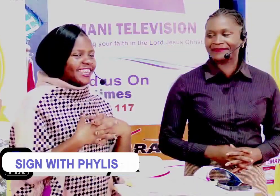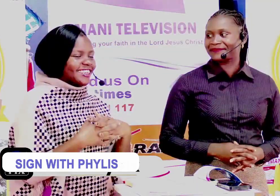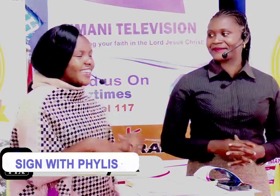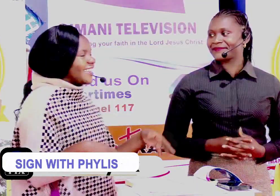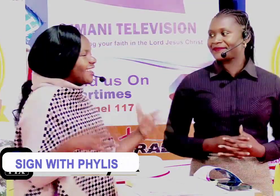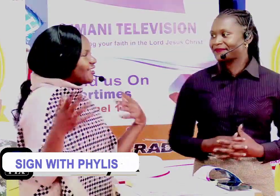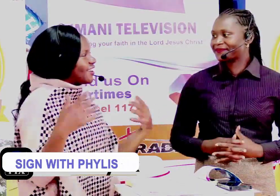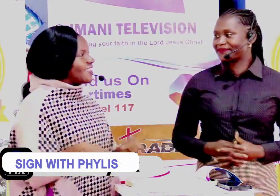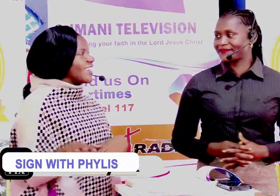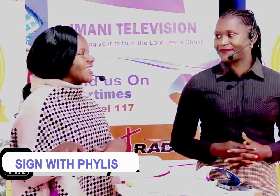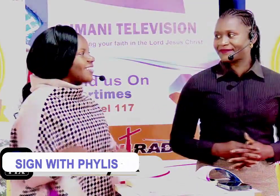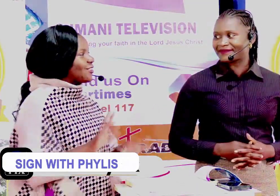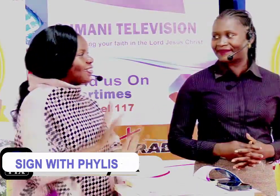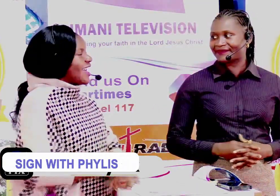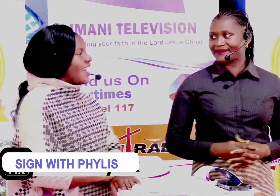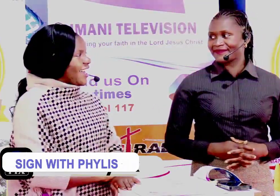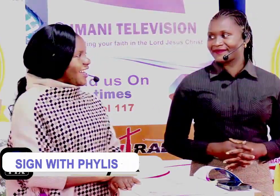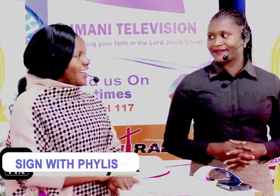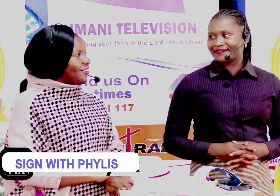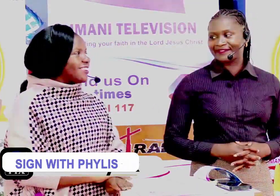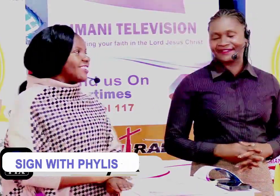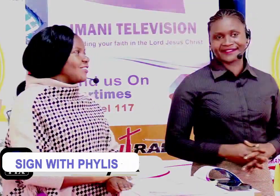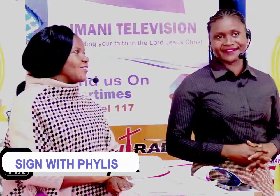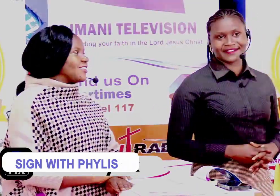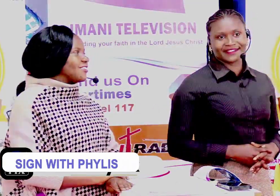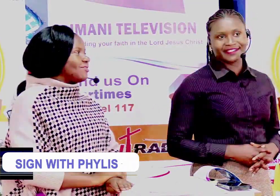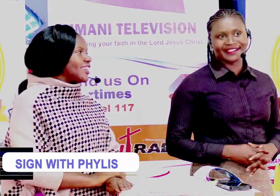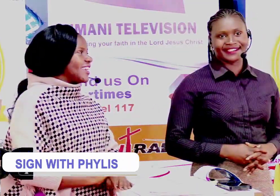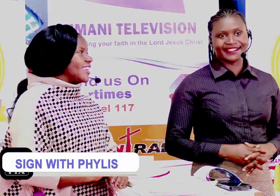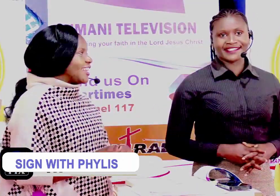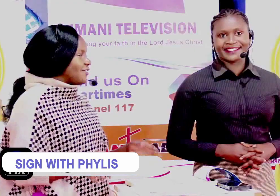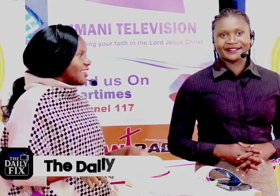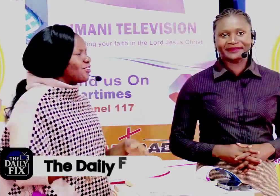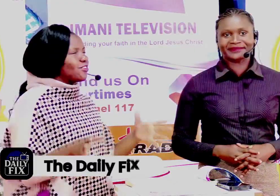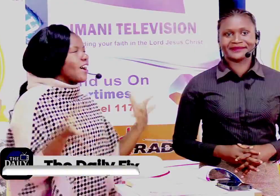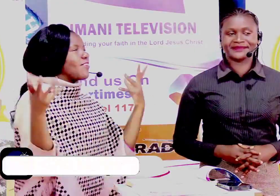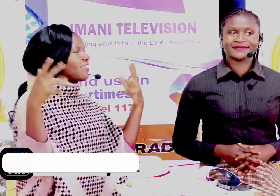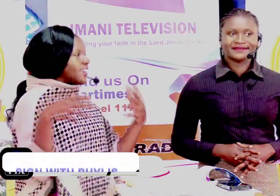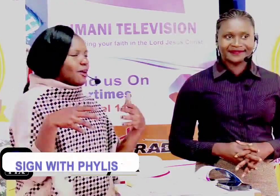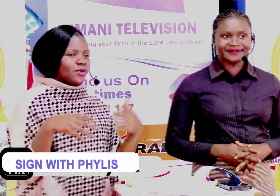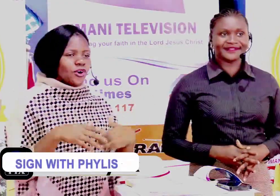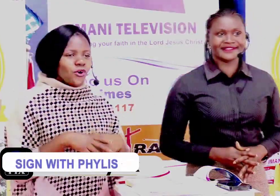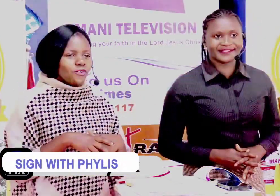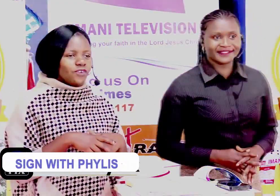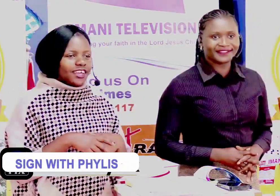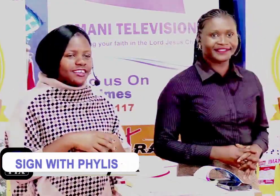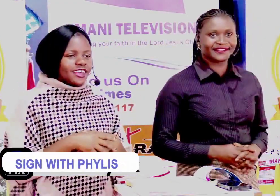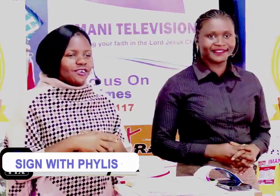And you can educate us on what today we're going to be dealing with, and also have a recap of what we